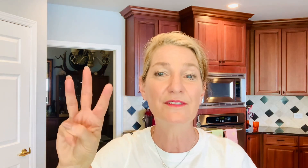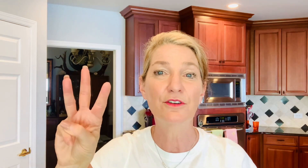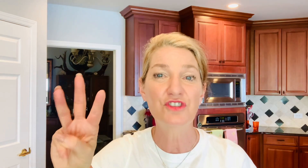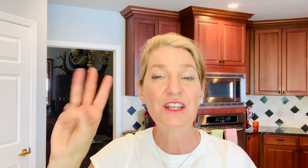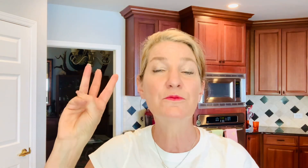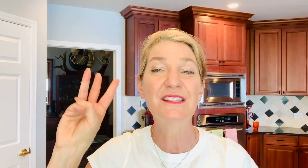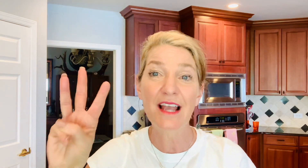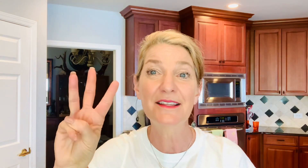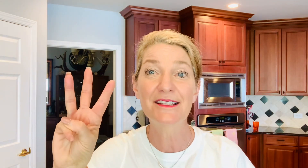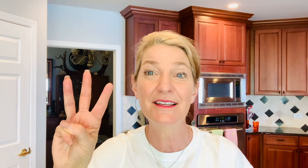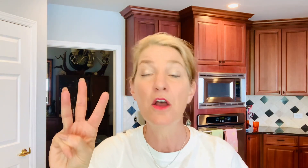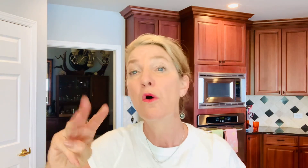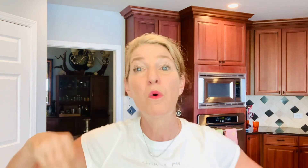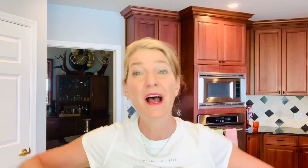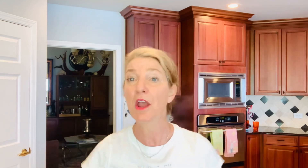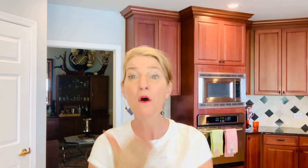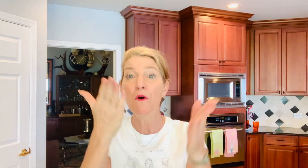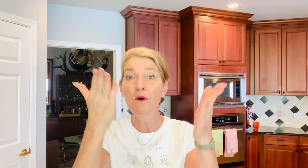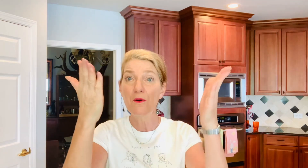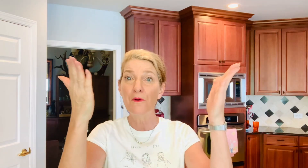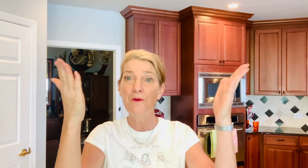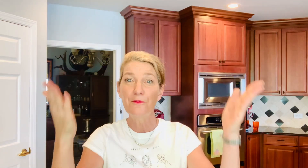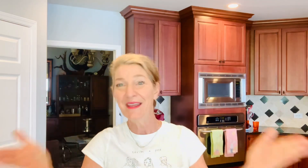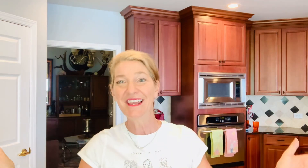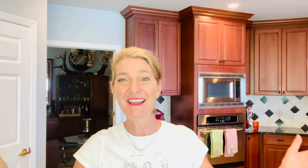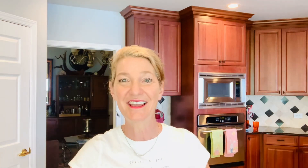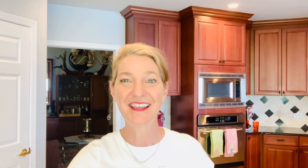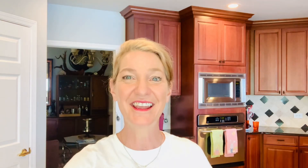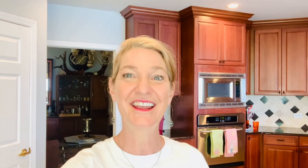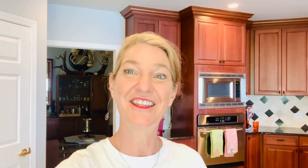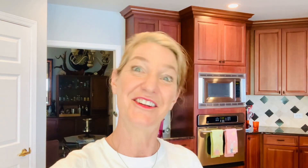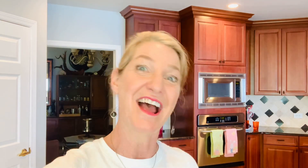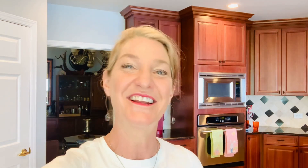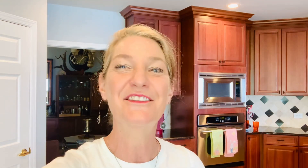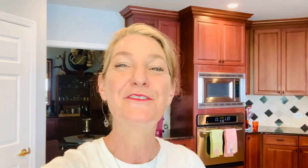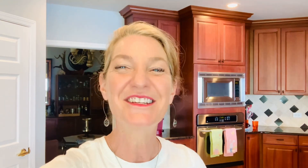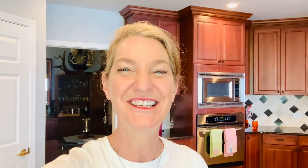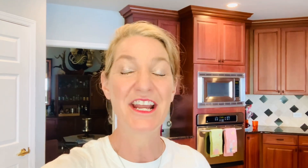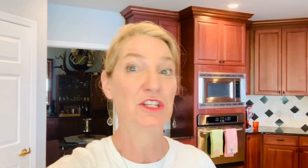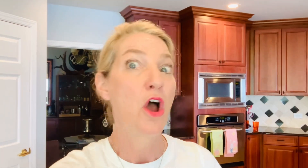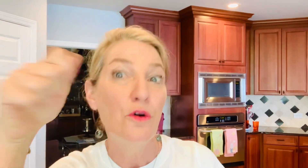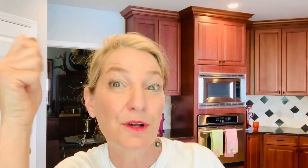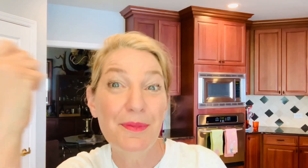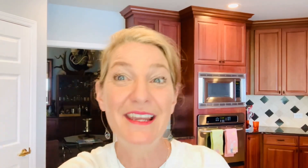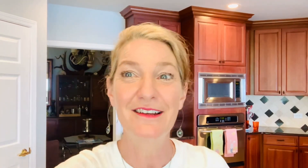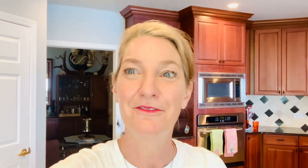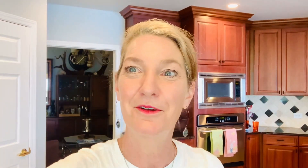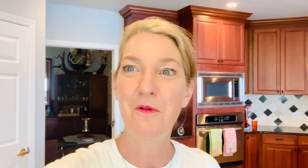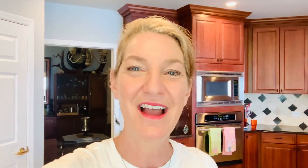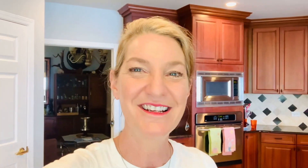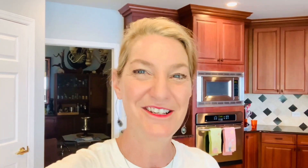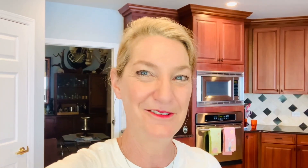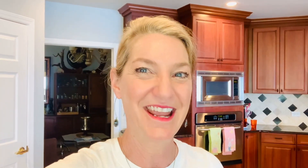West Virginia, Wisconsin, Wyoming. And there you got it, the 50 states. Repeat, rewind, do it again.